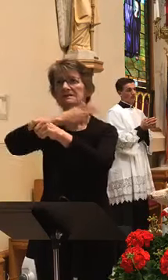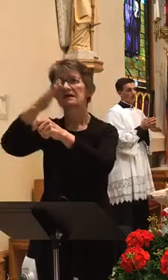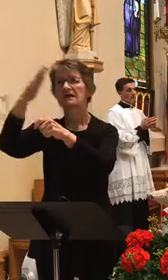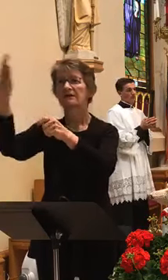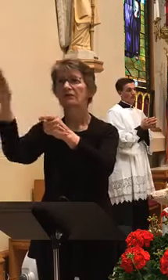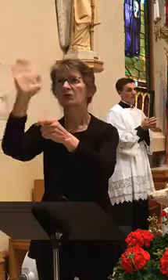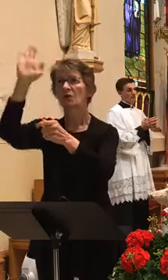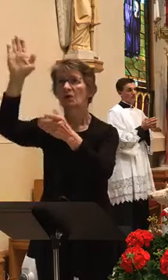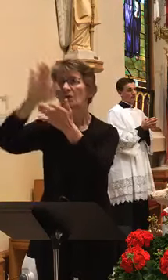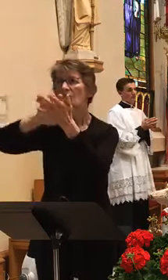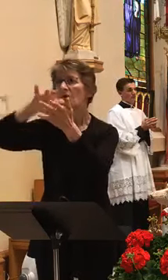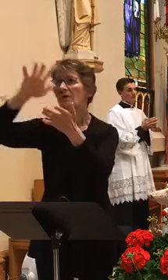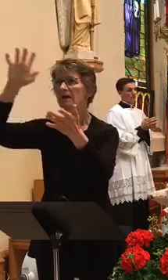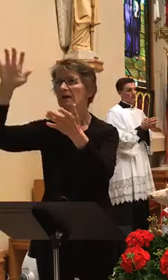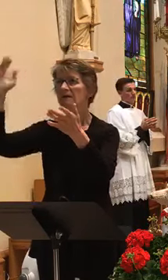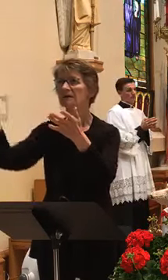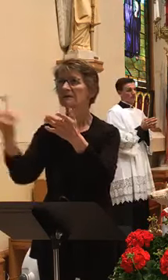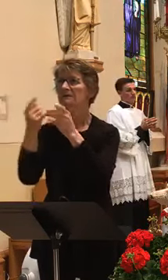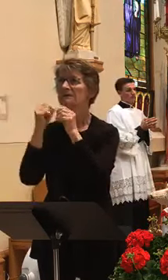your glory as they acclaim.